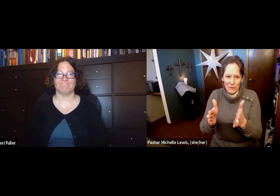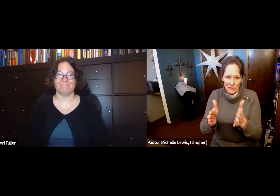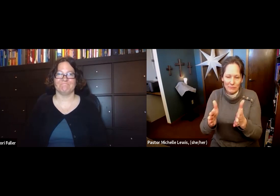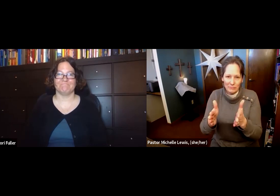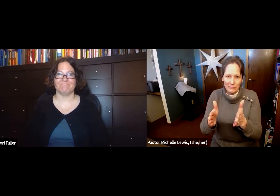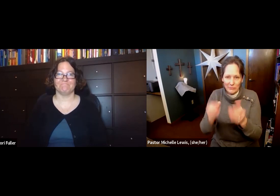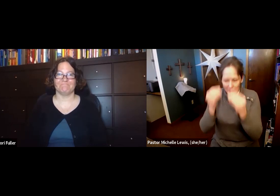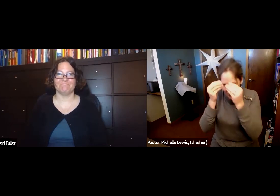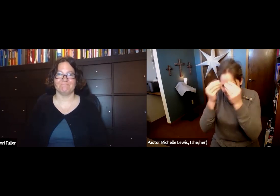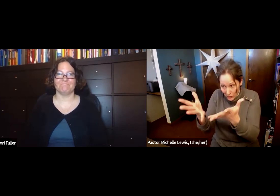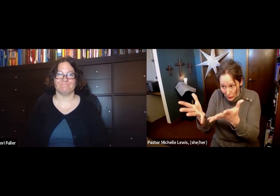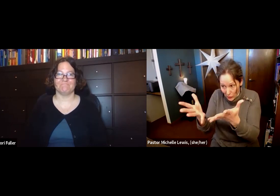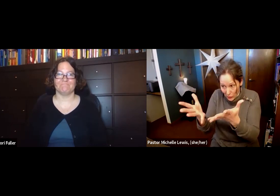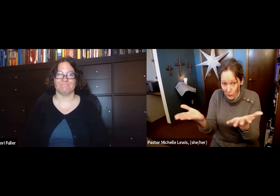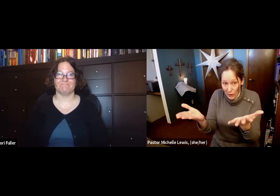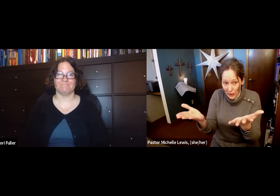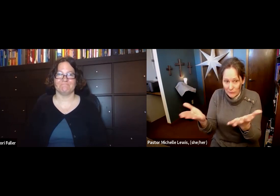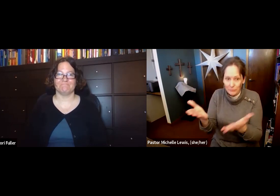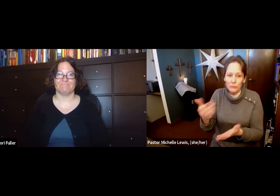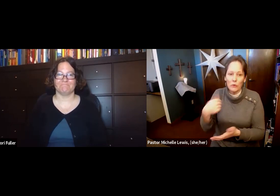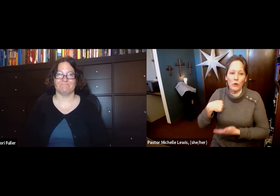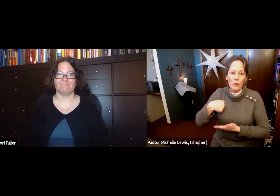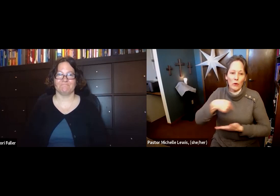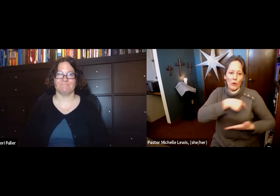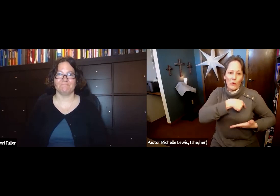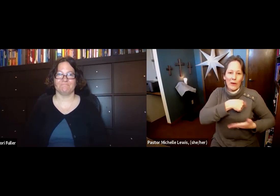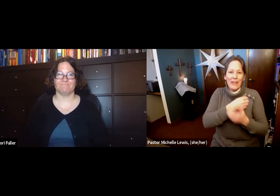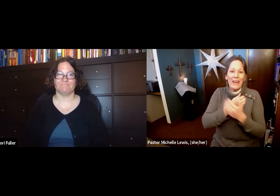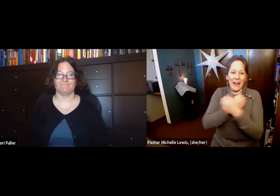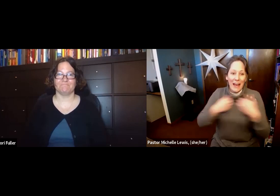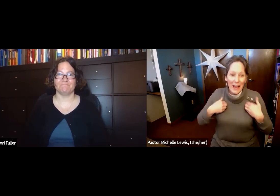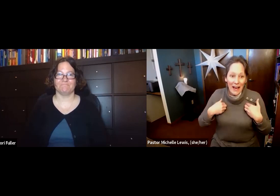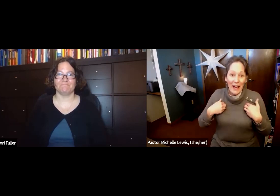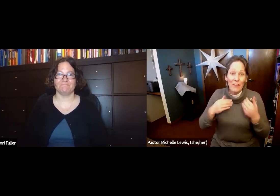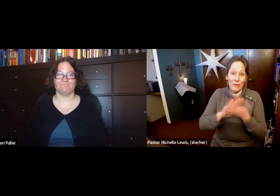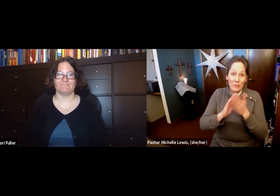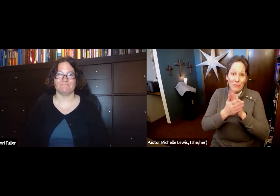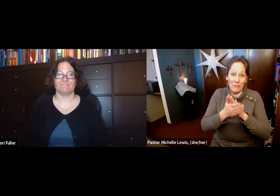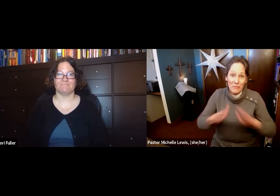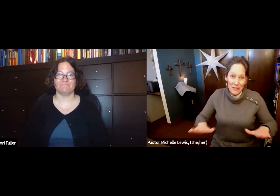to be in touch with someone and let them know